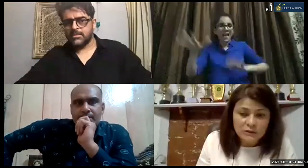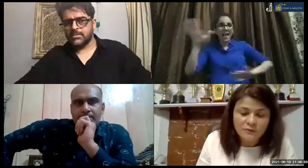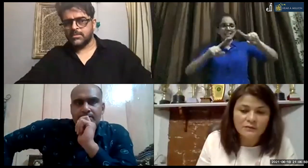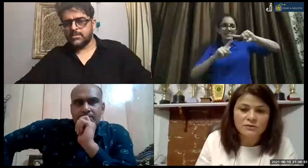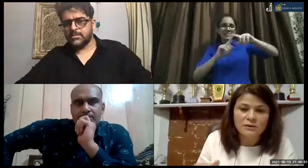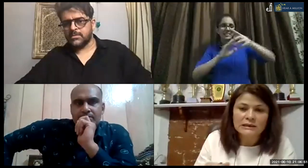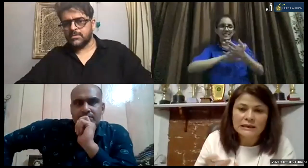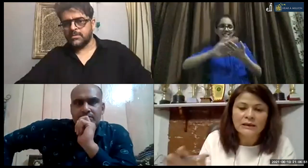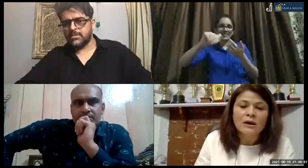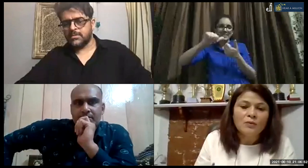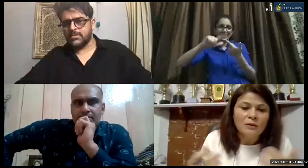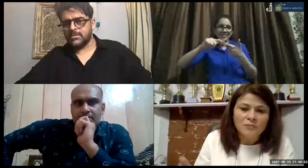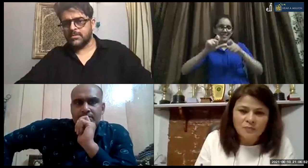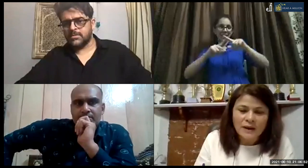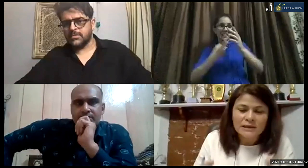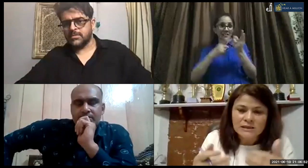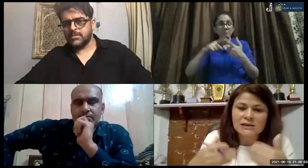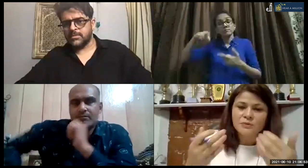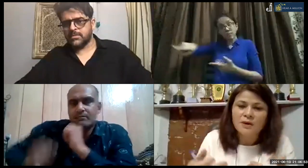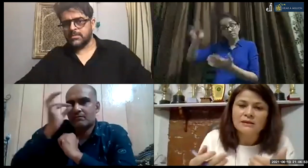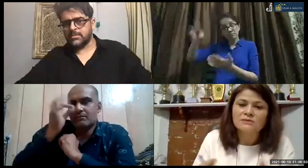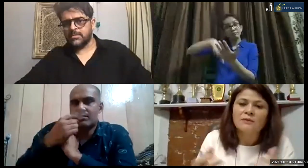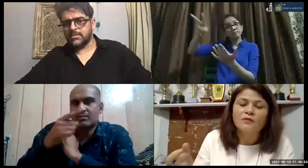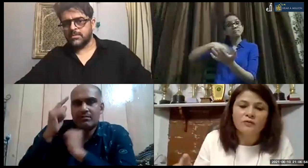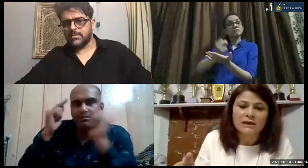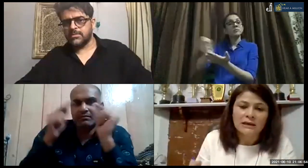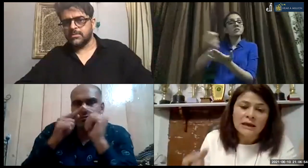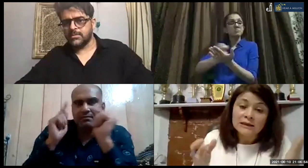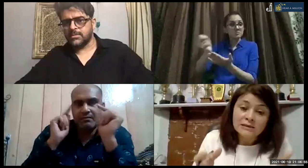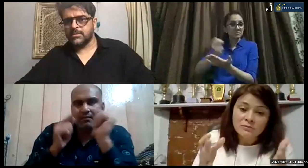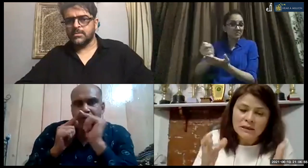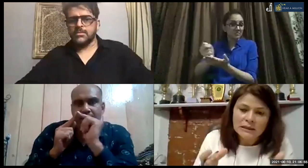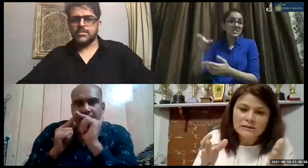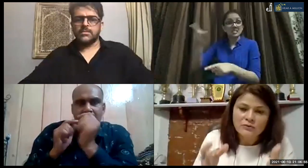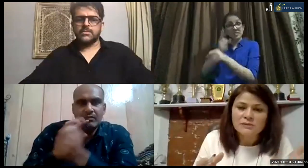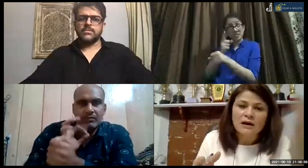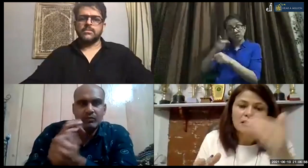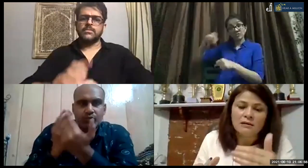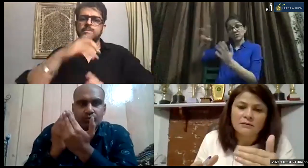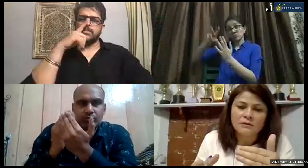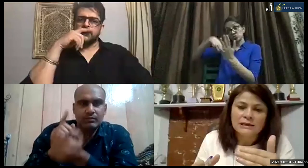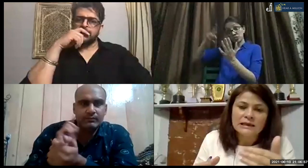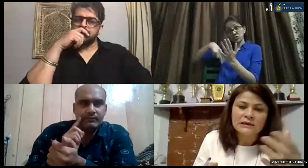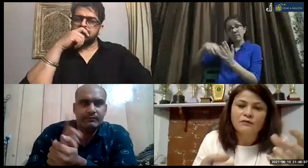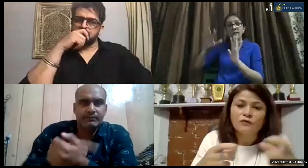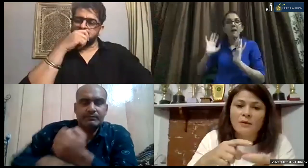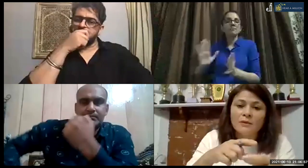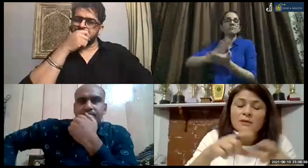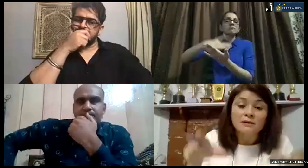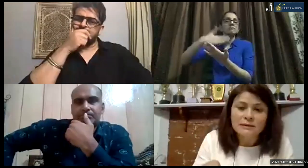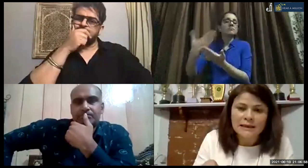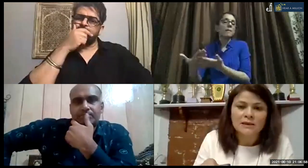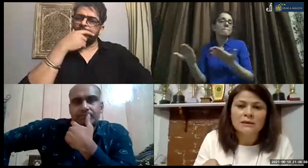normally do, virtual reading, where teachers prepare the script for reading. These reading scripts are translated